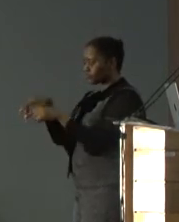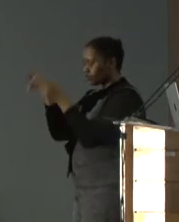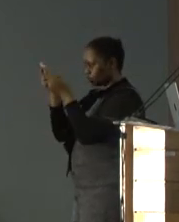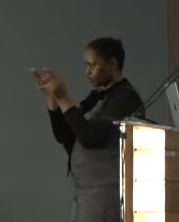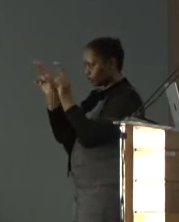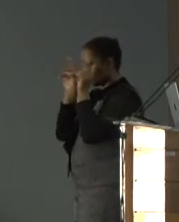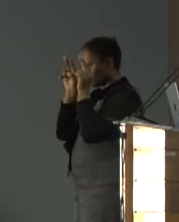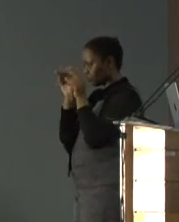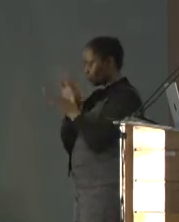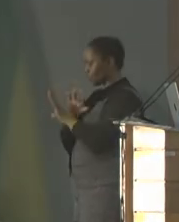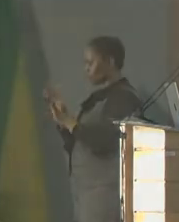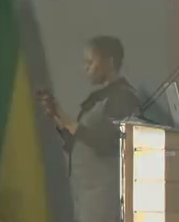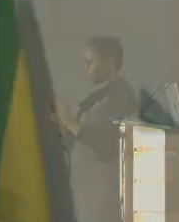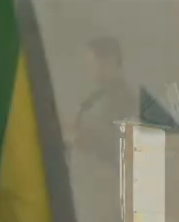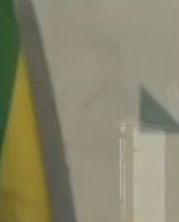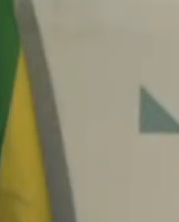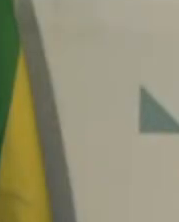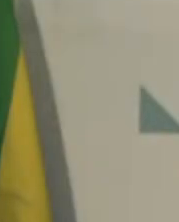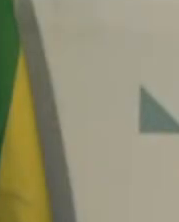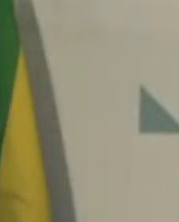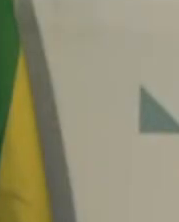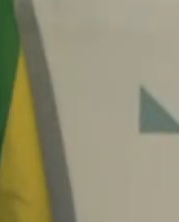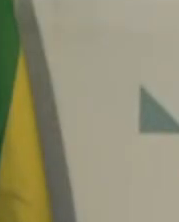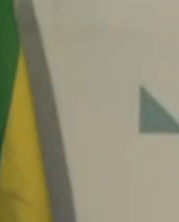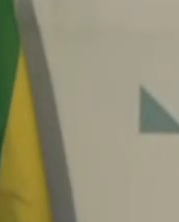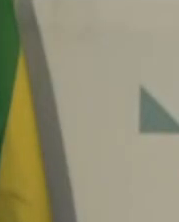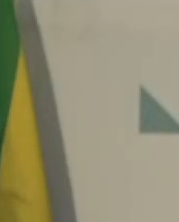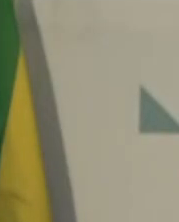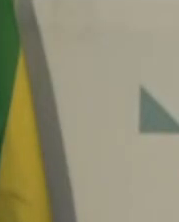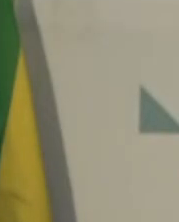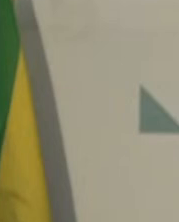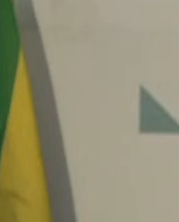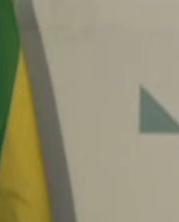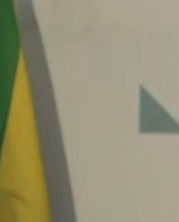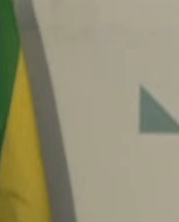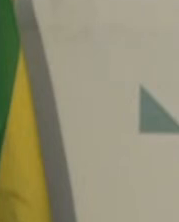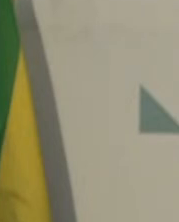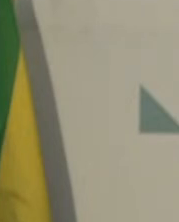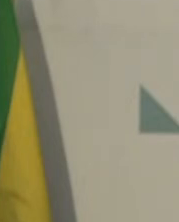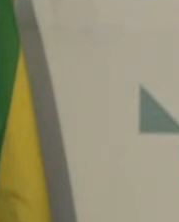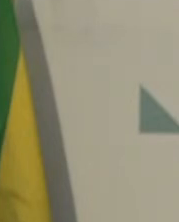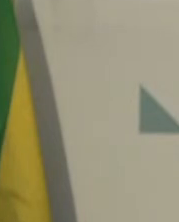not a teacher at a primary school or a high school,